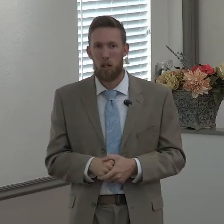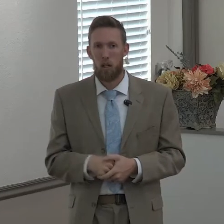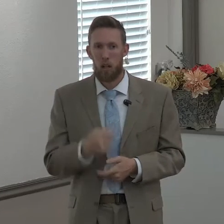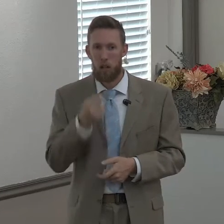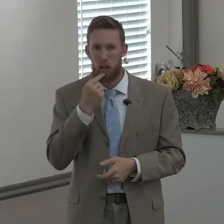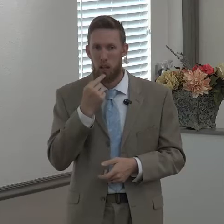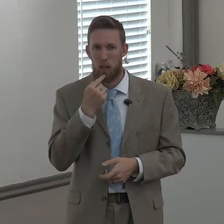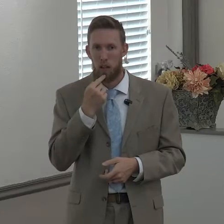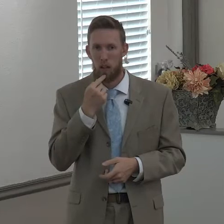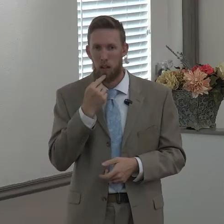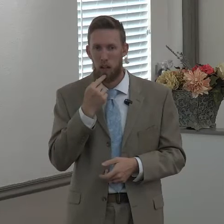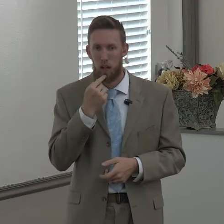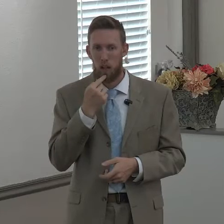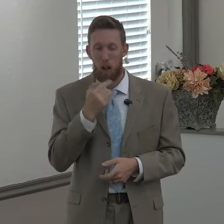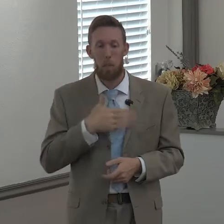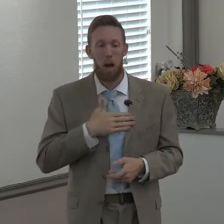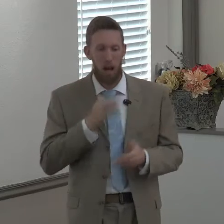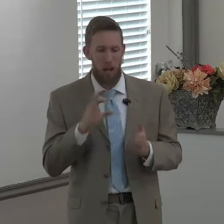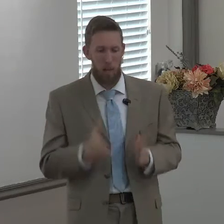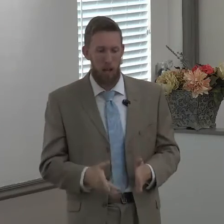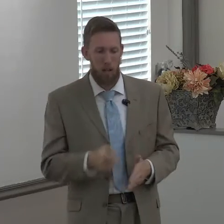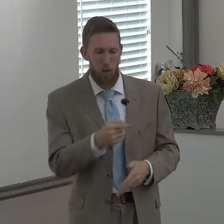please call me pastor. I love pastor.